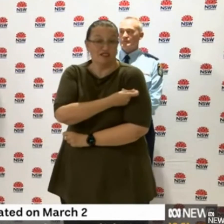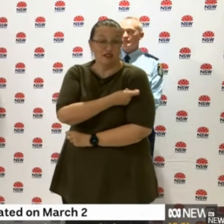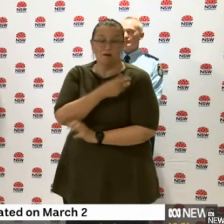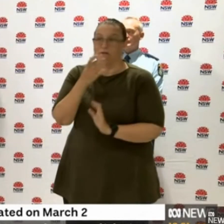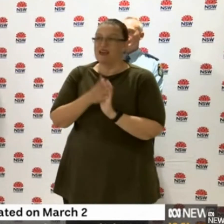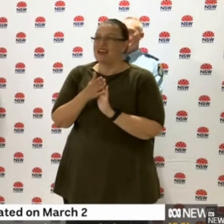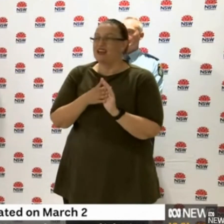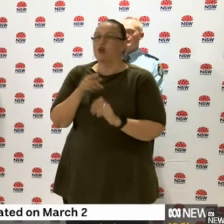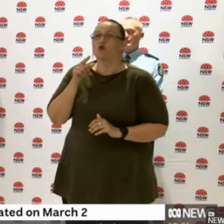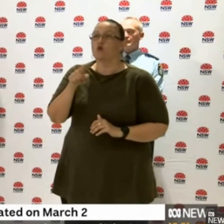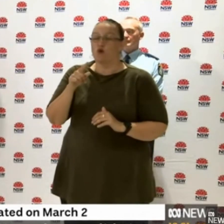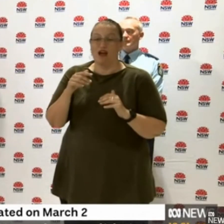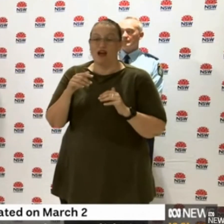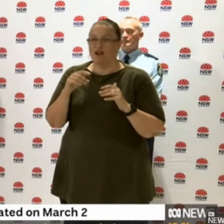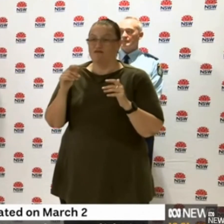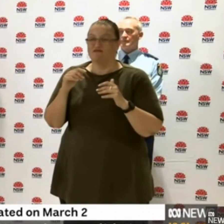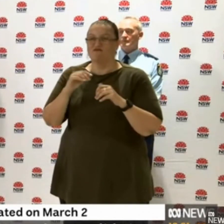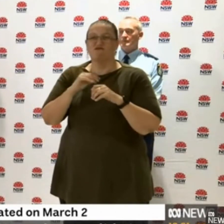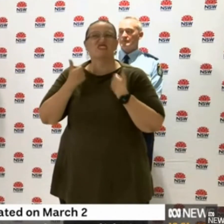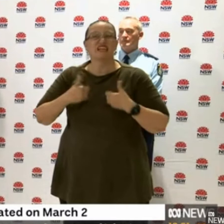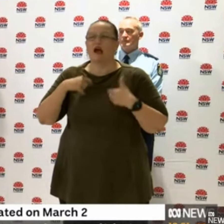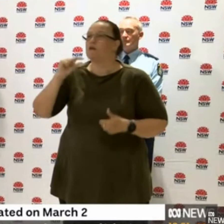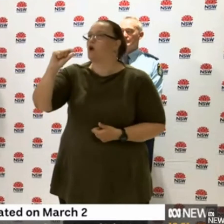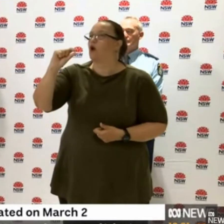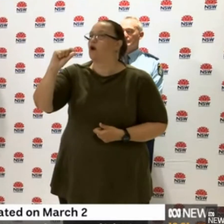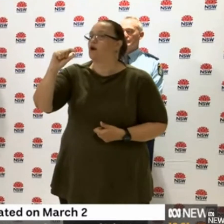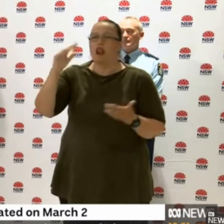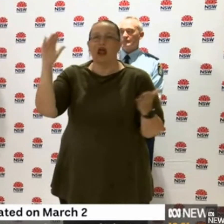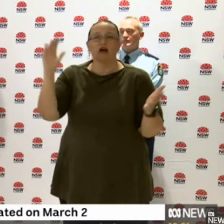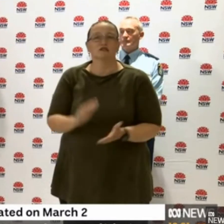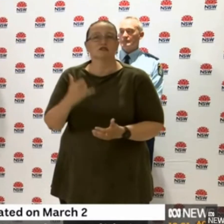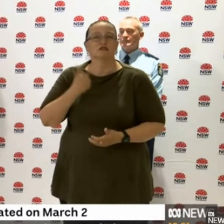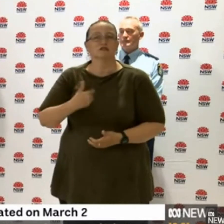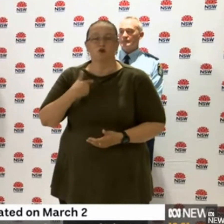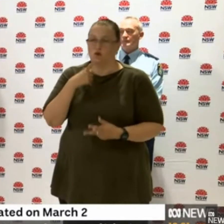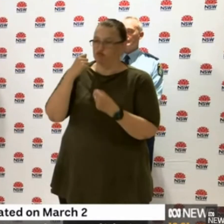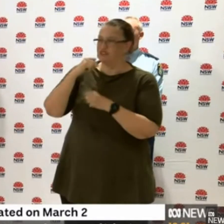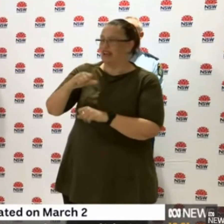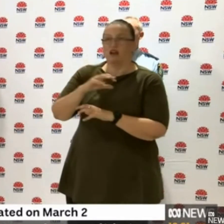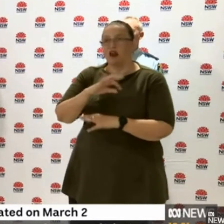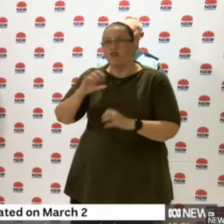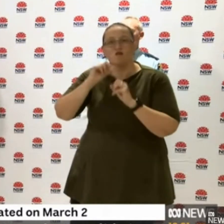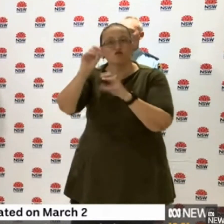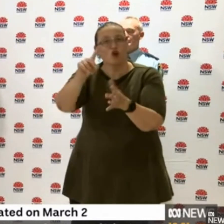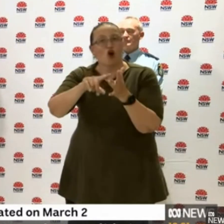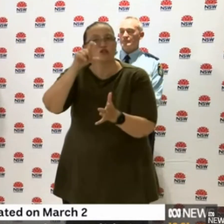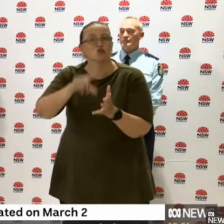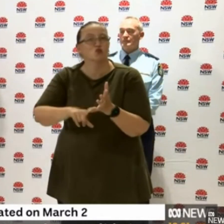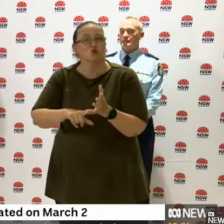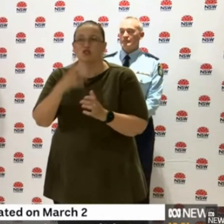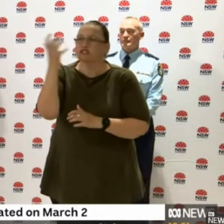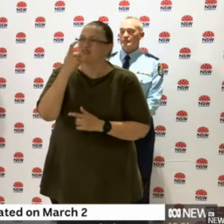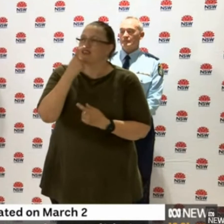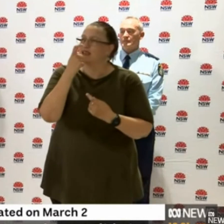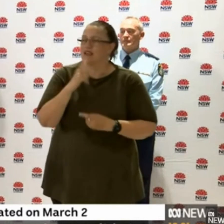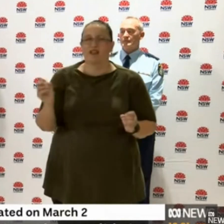probably don't have such a high viral load. You know, you're protected against severe illness. Your viral load may well